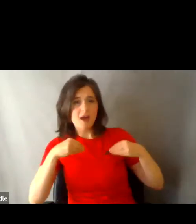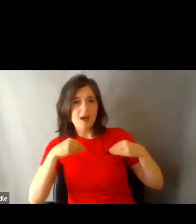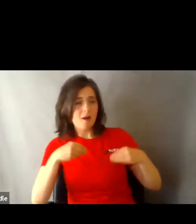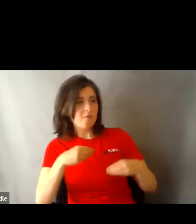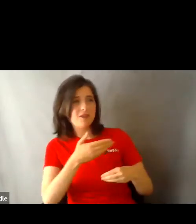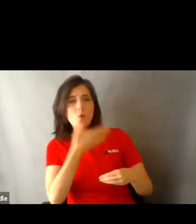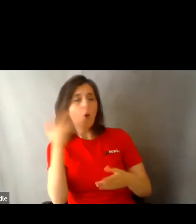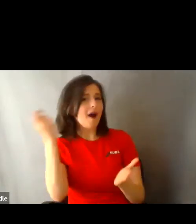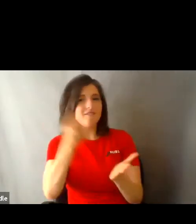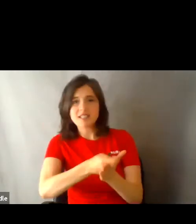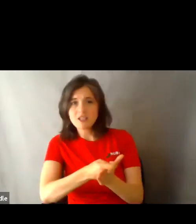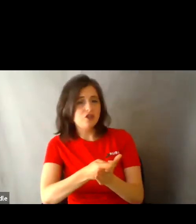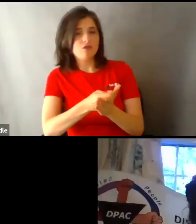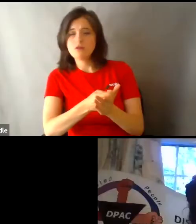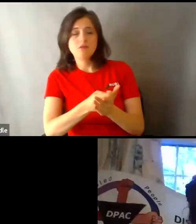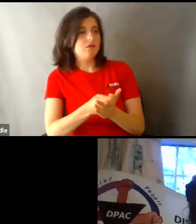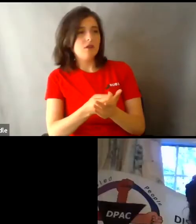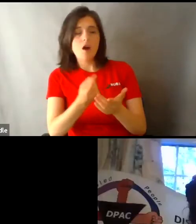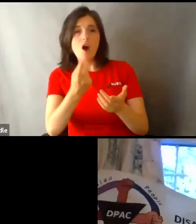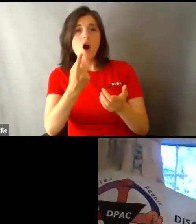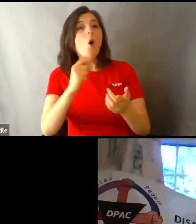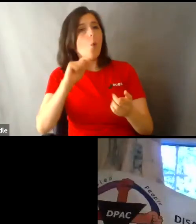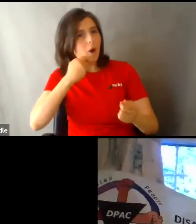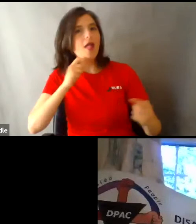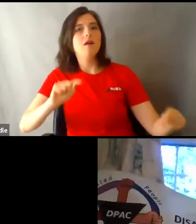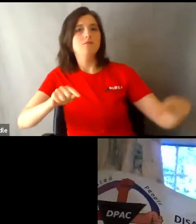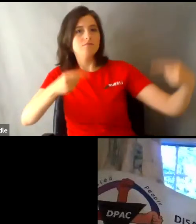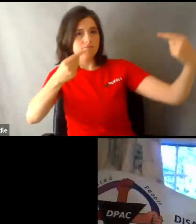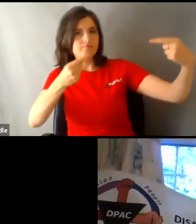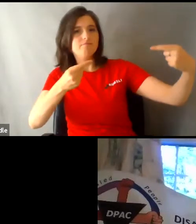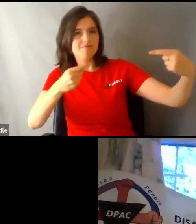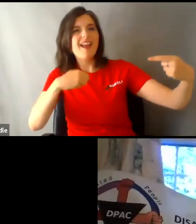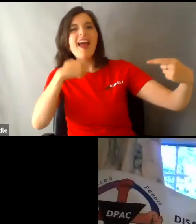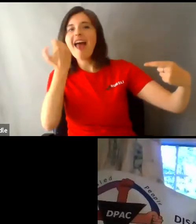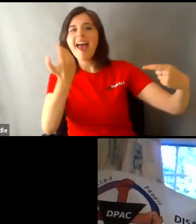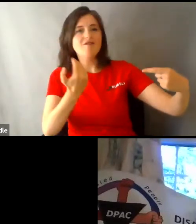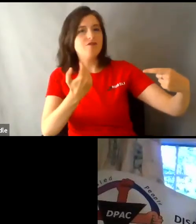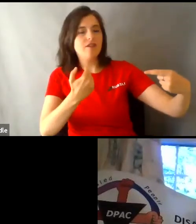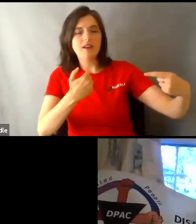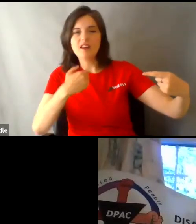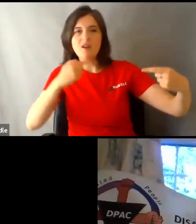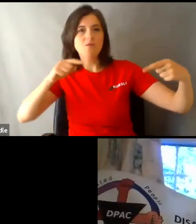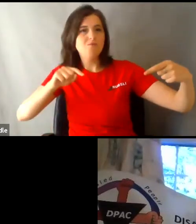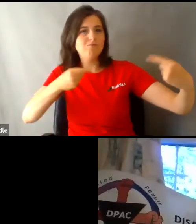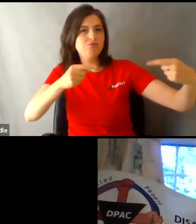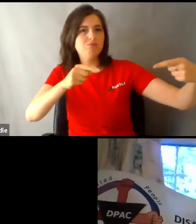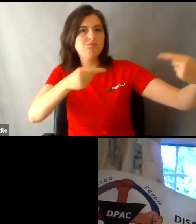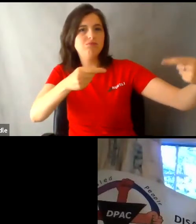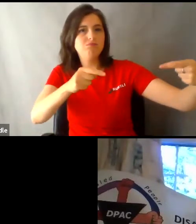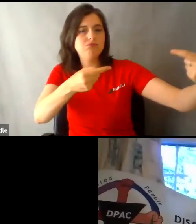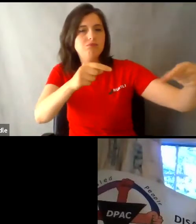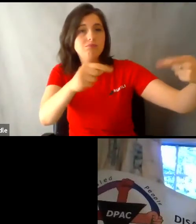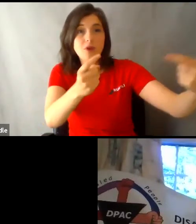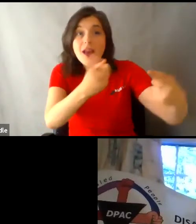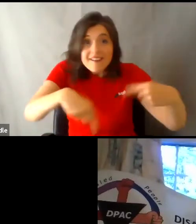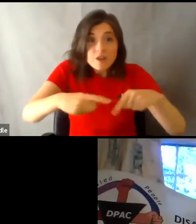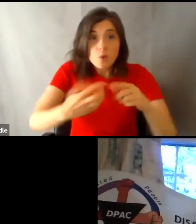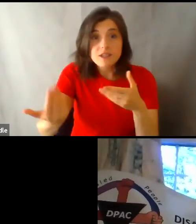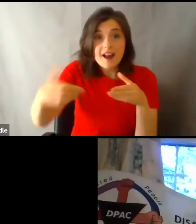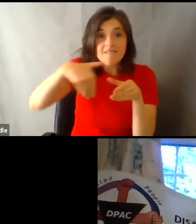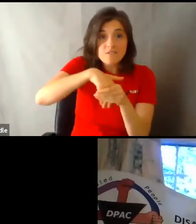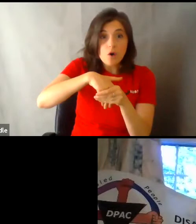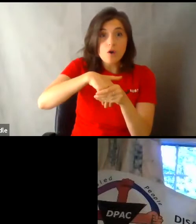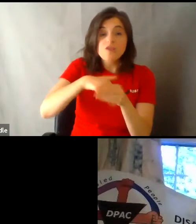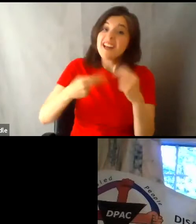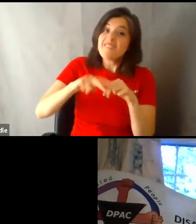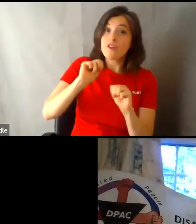have sanctions, and that we're going to fight them every last bit of the way on that. And if people want to get involved with that, if you're in a